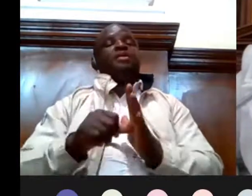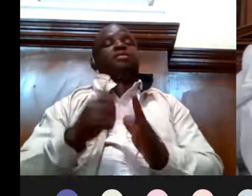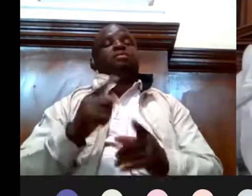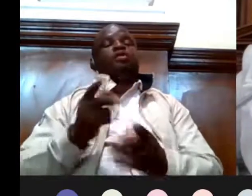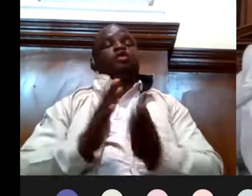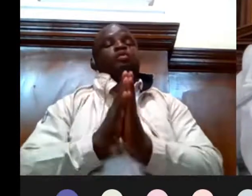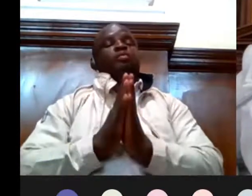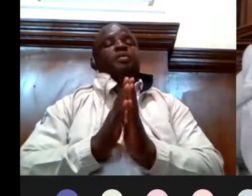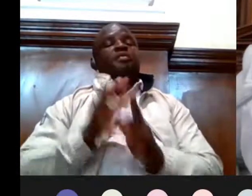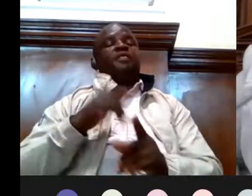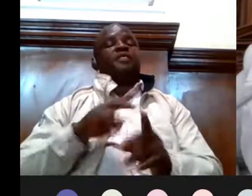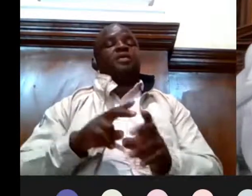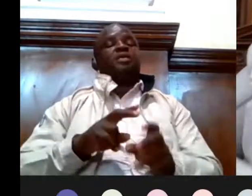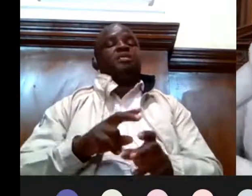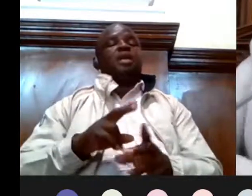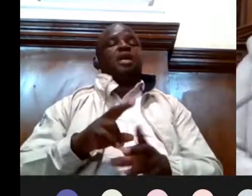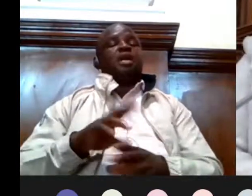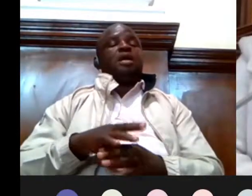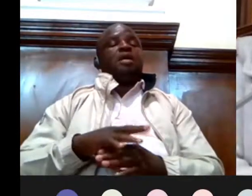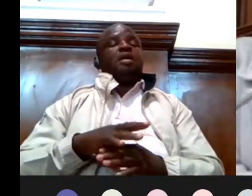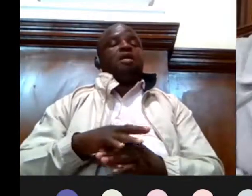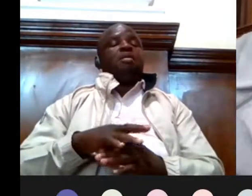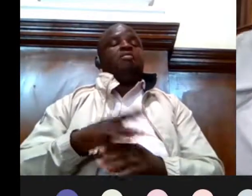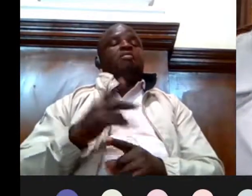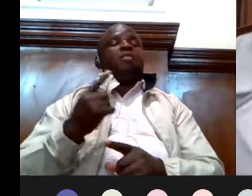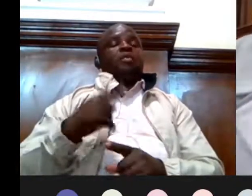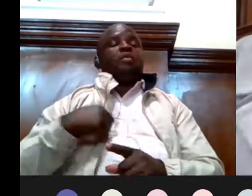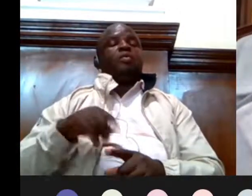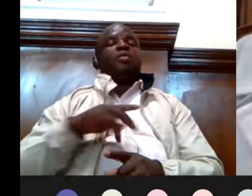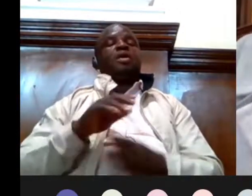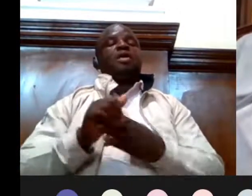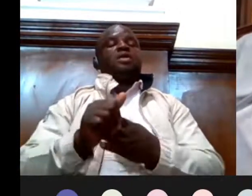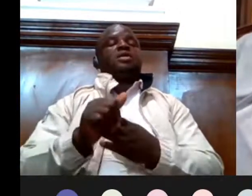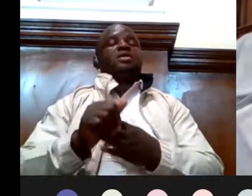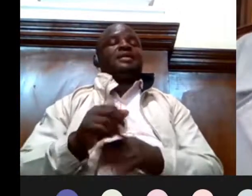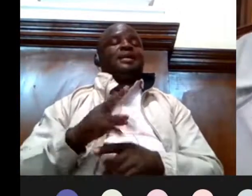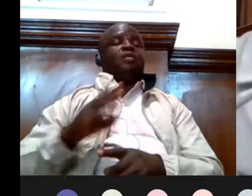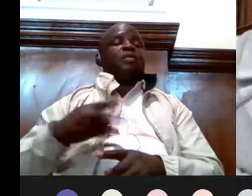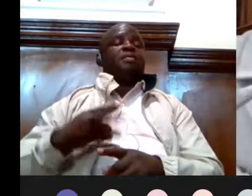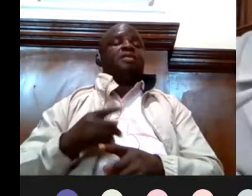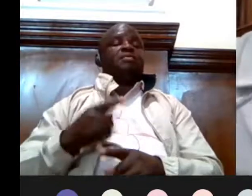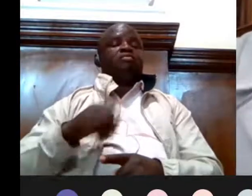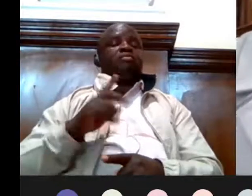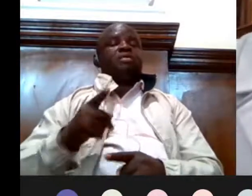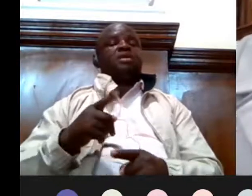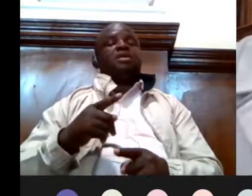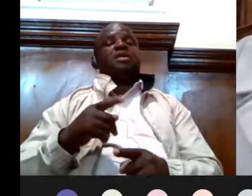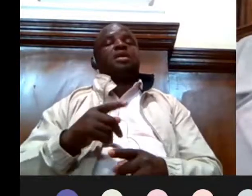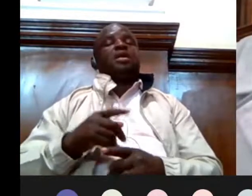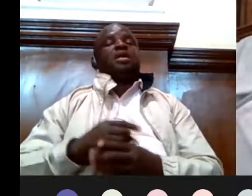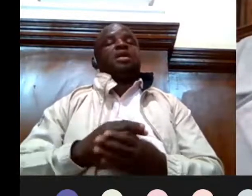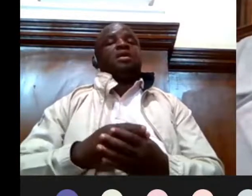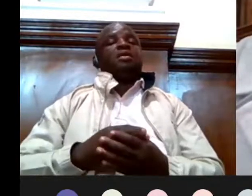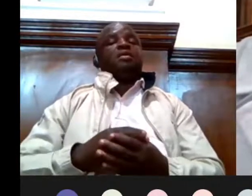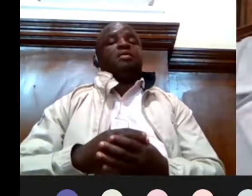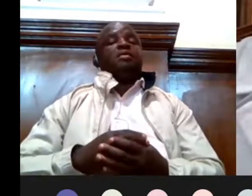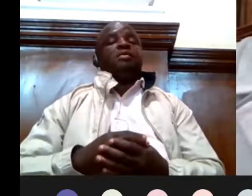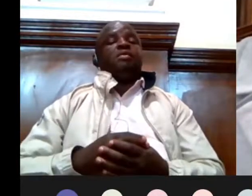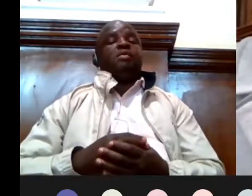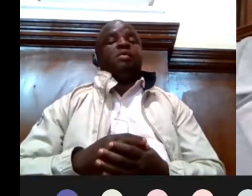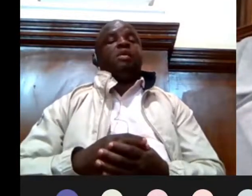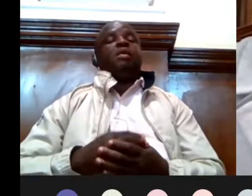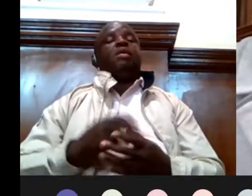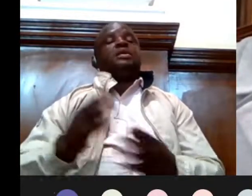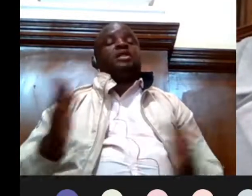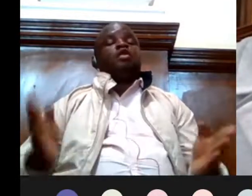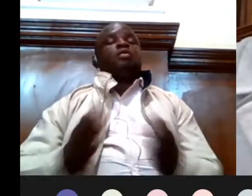before I step down, Honorable Speaker, as leaders, as women, let us take care, even in our neighbors